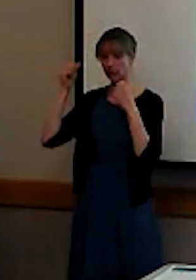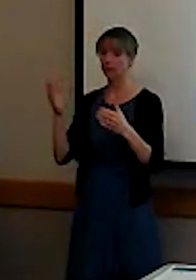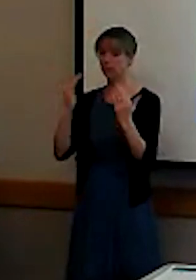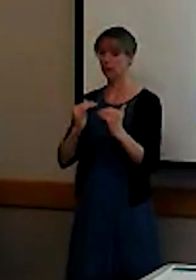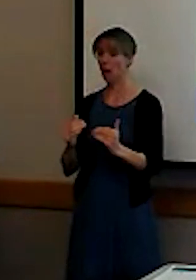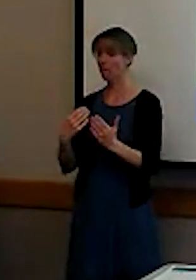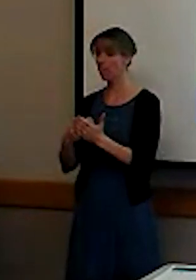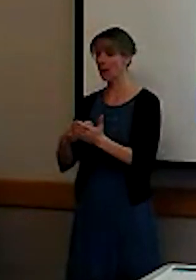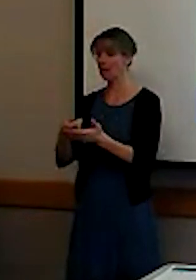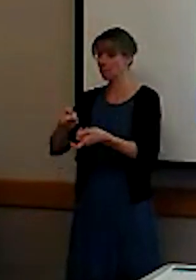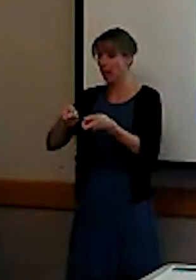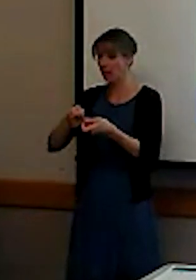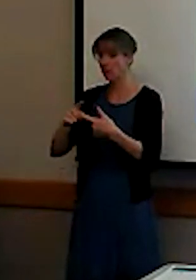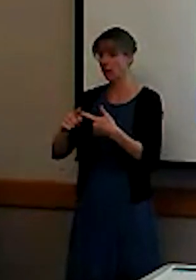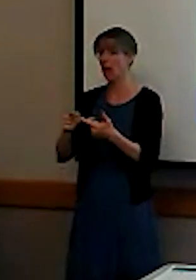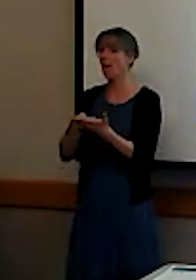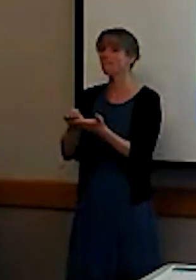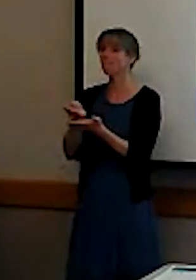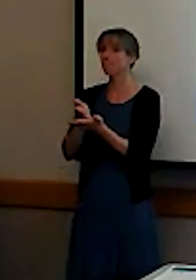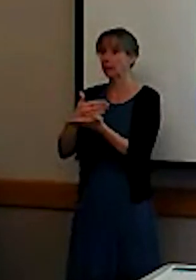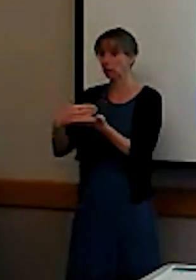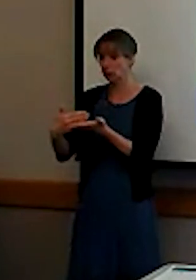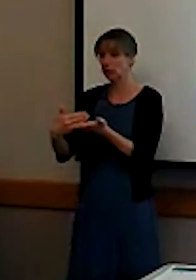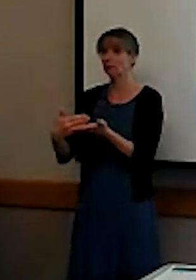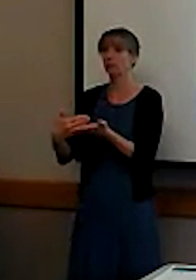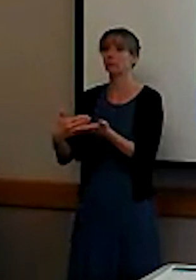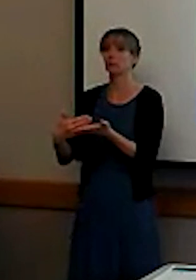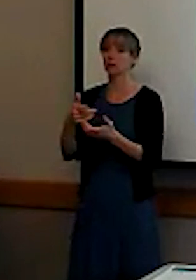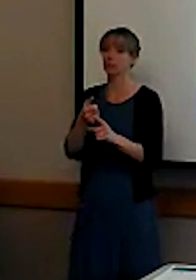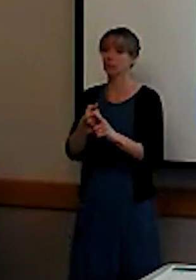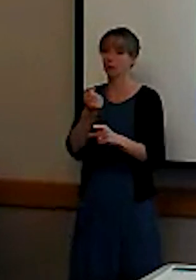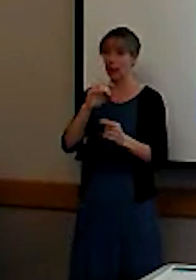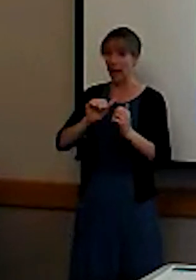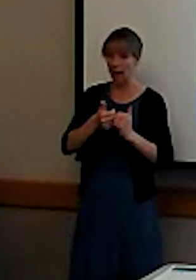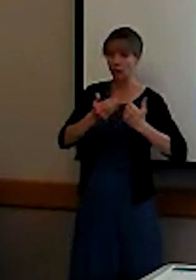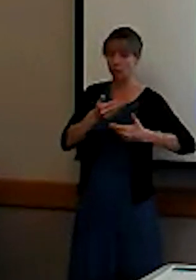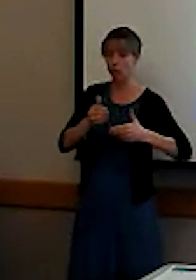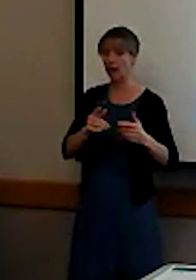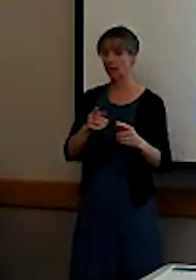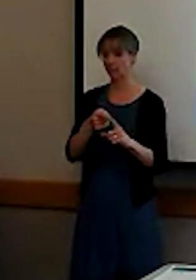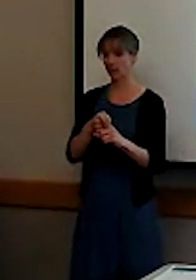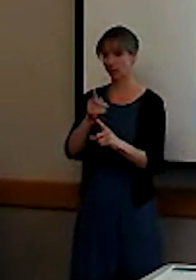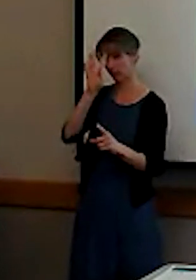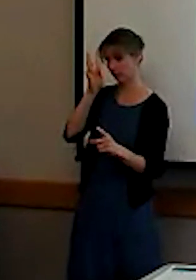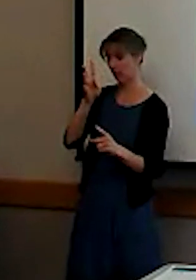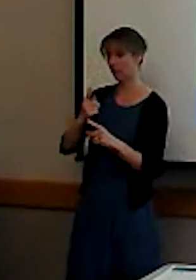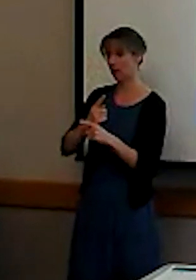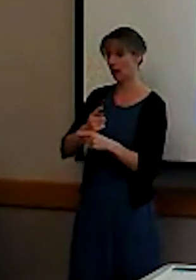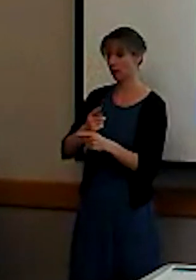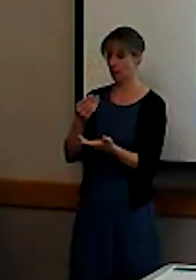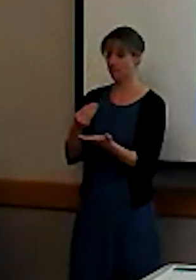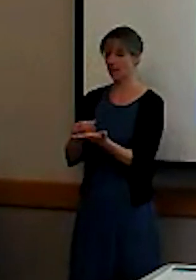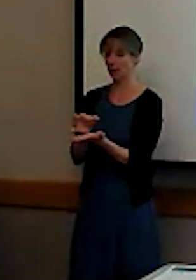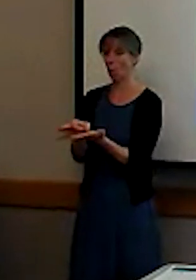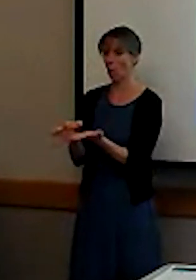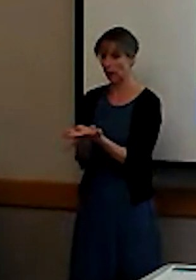slides, budgeting. So they've learned how to budget, which then also included coming up with like a coin lesson, how we